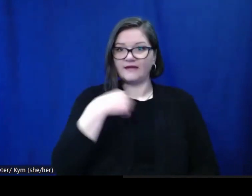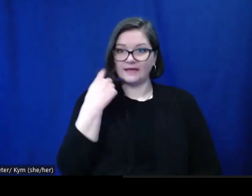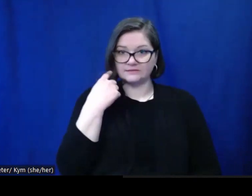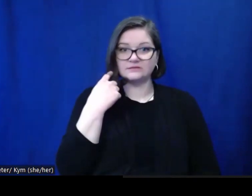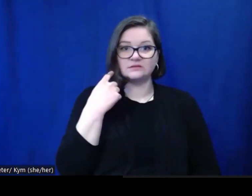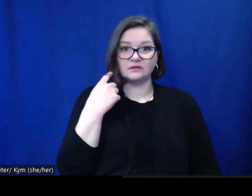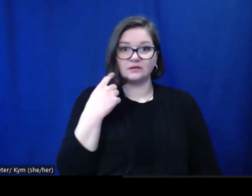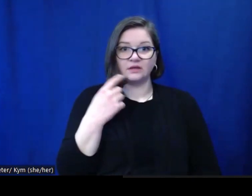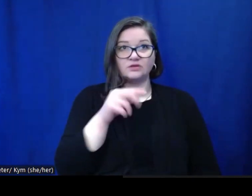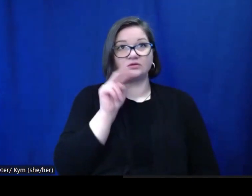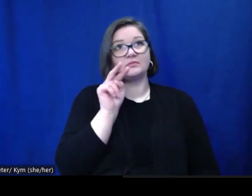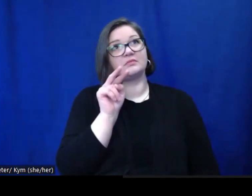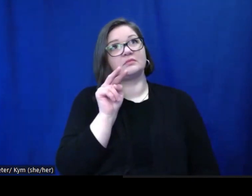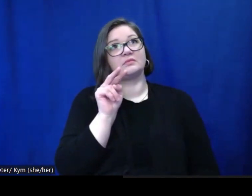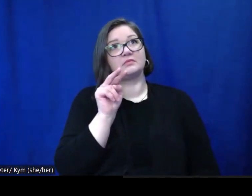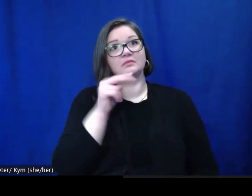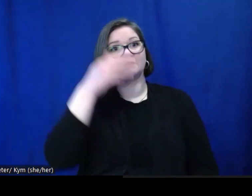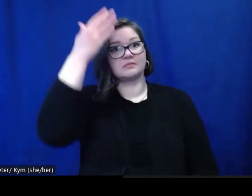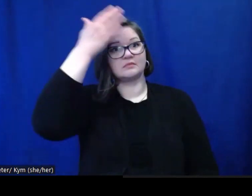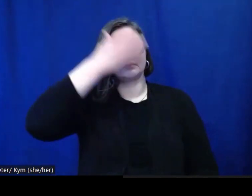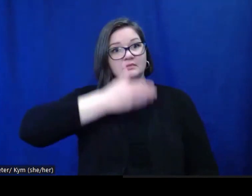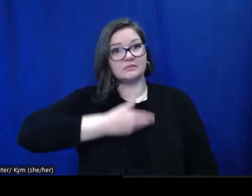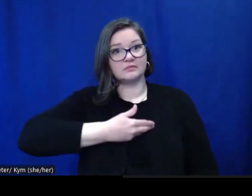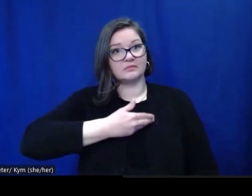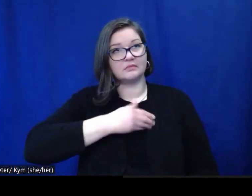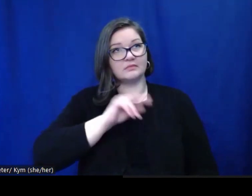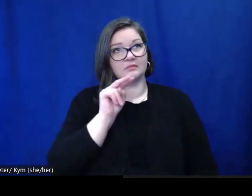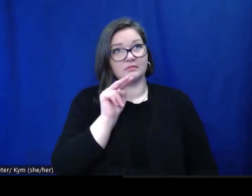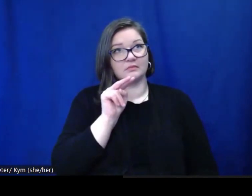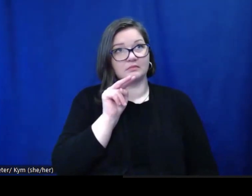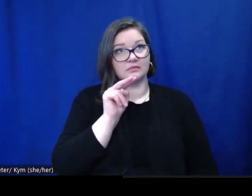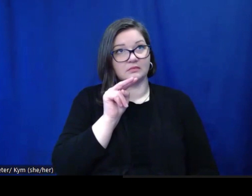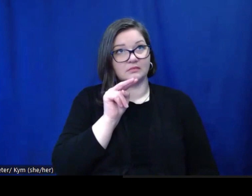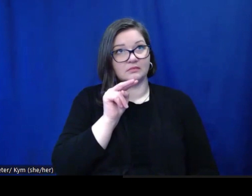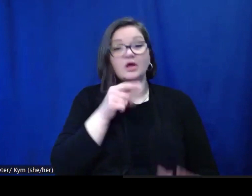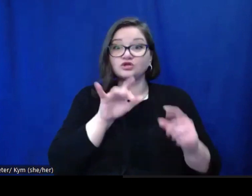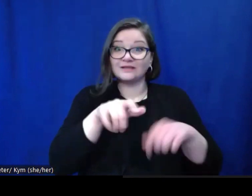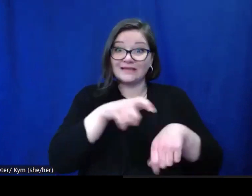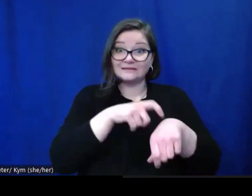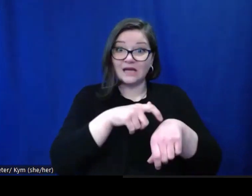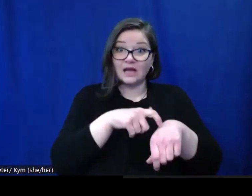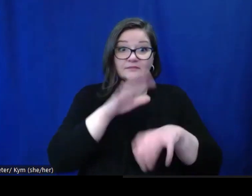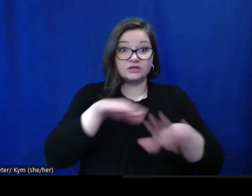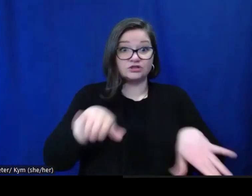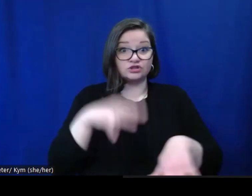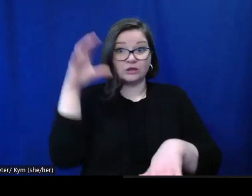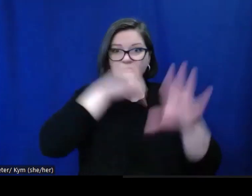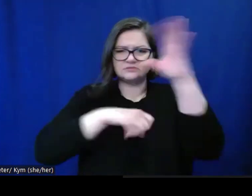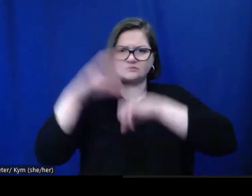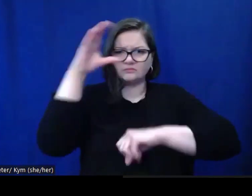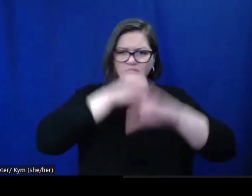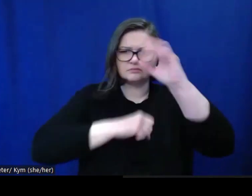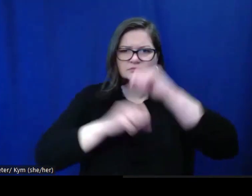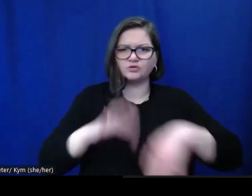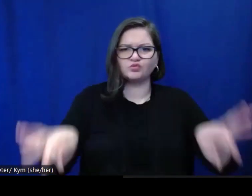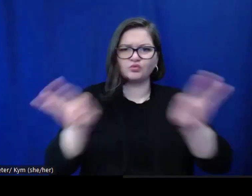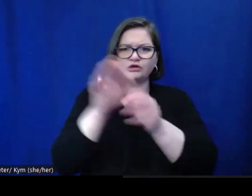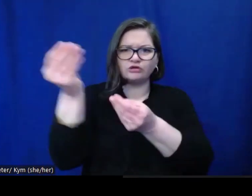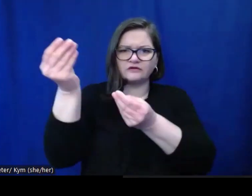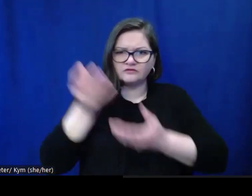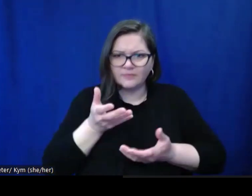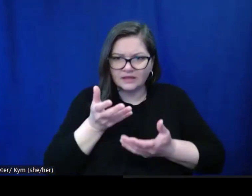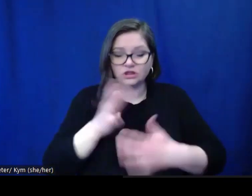they're just kind of staring out. During this time, children are missing critical information,